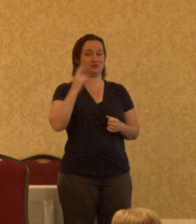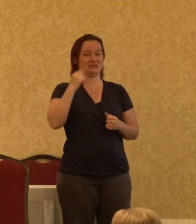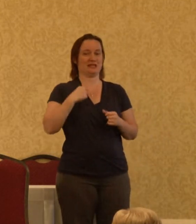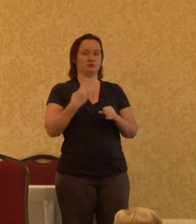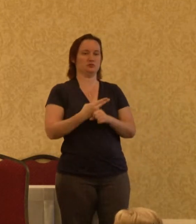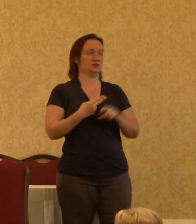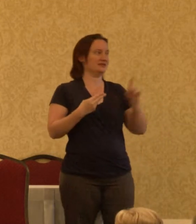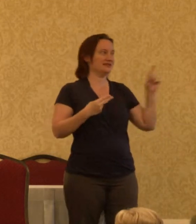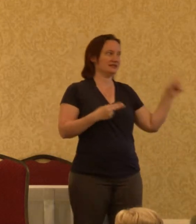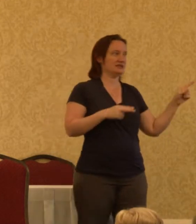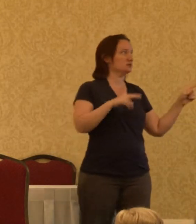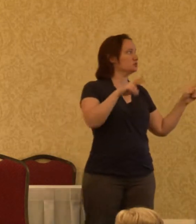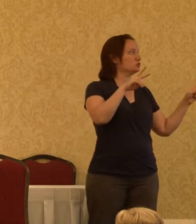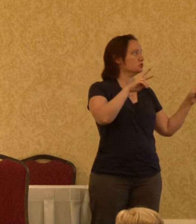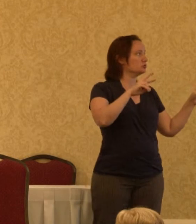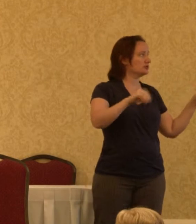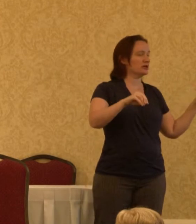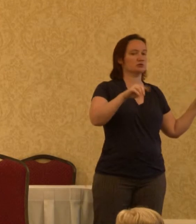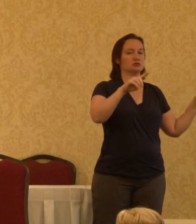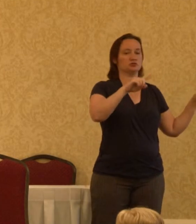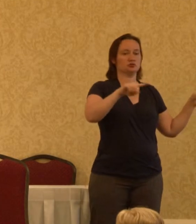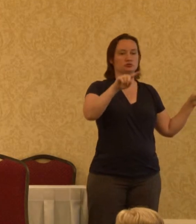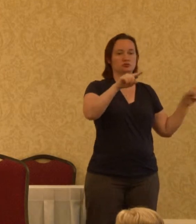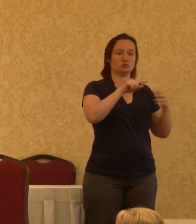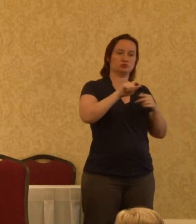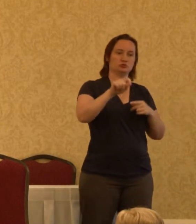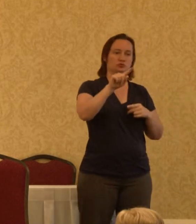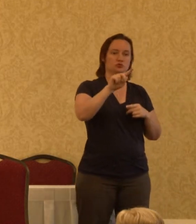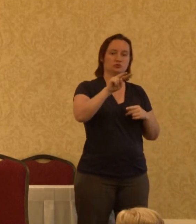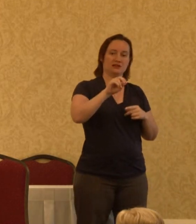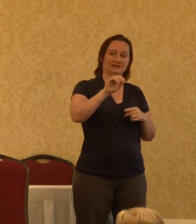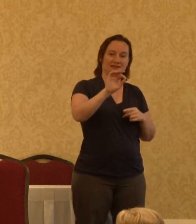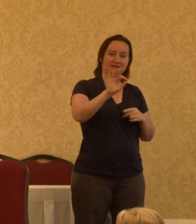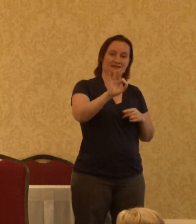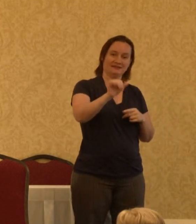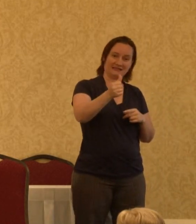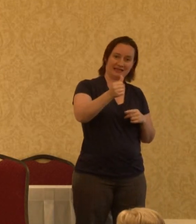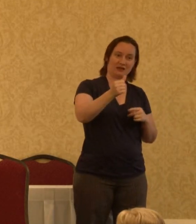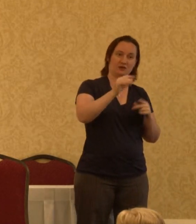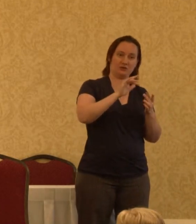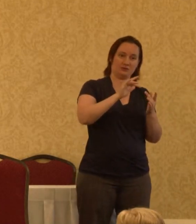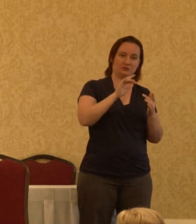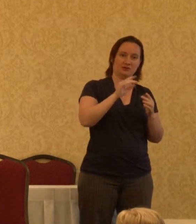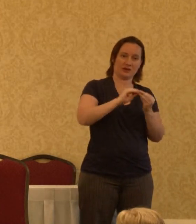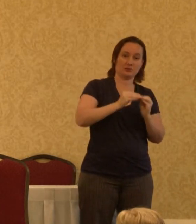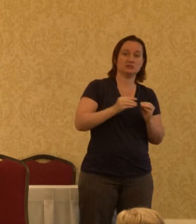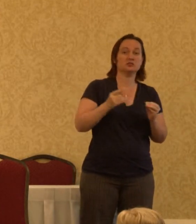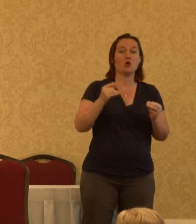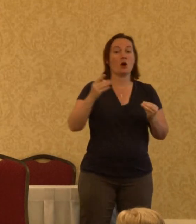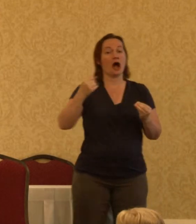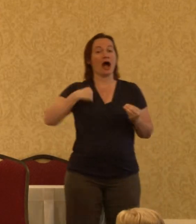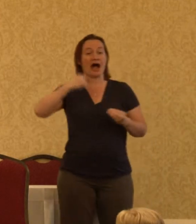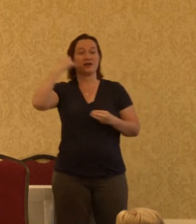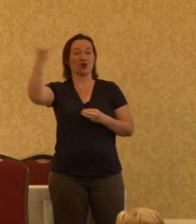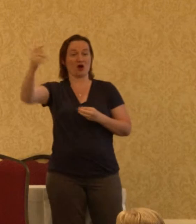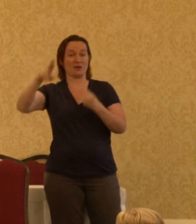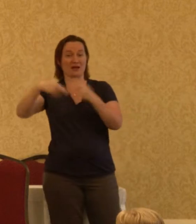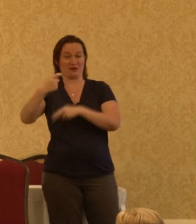you cannot go to the Gallaudet website because, thanks to me, they've pulled down all the surveys.